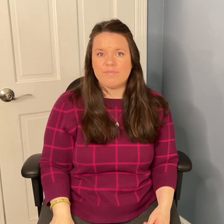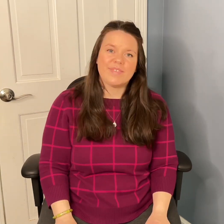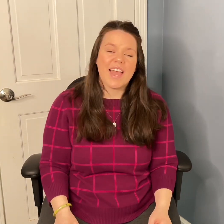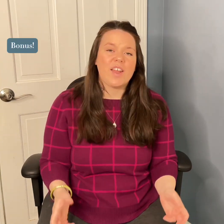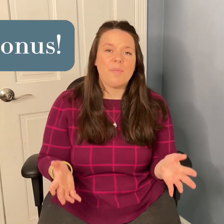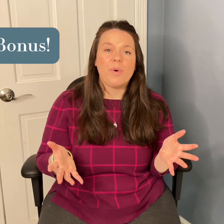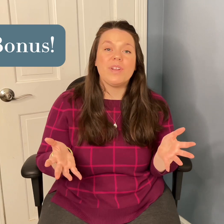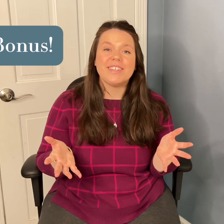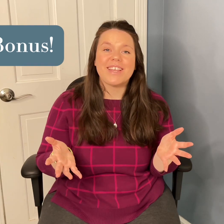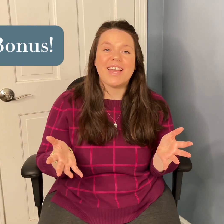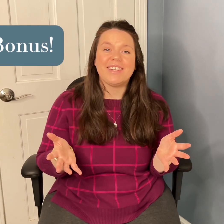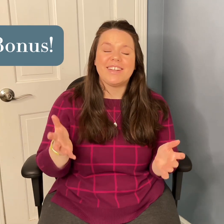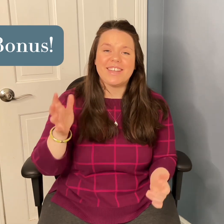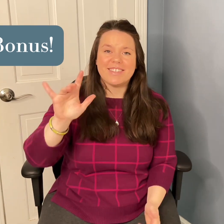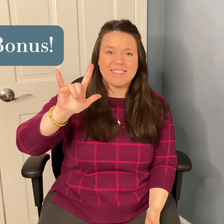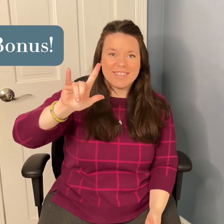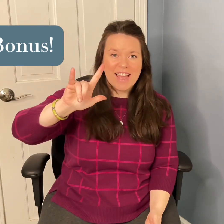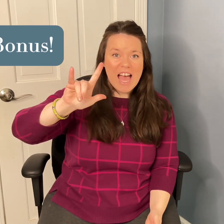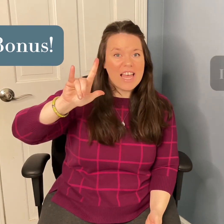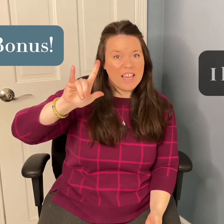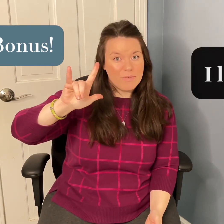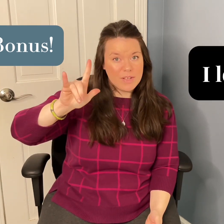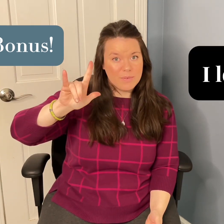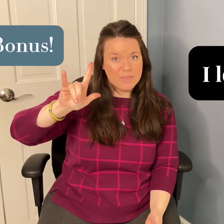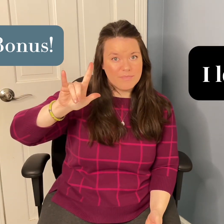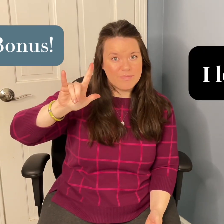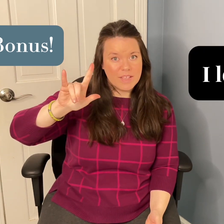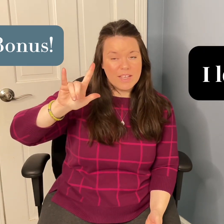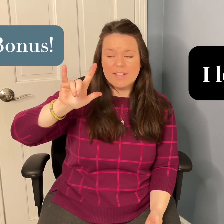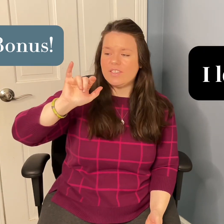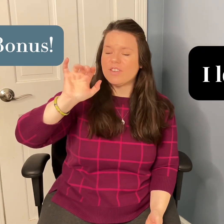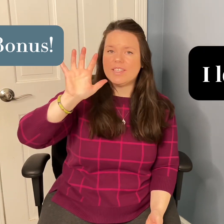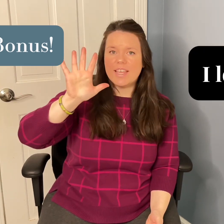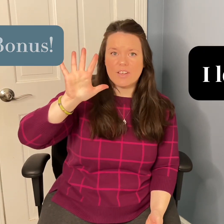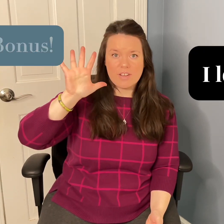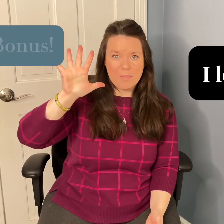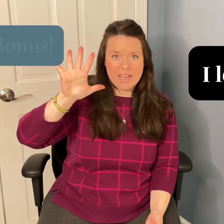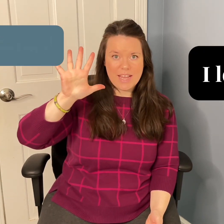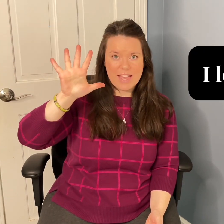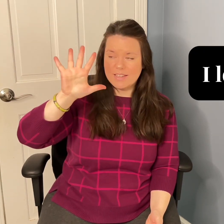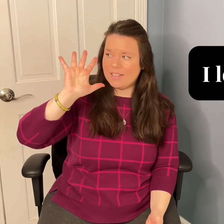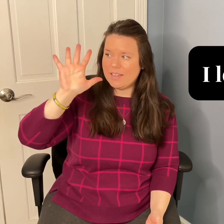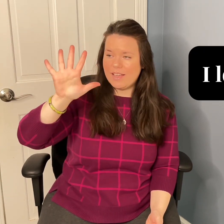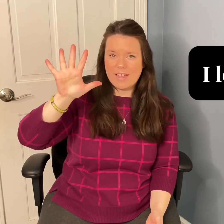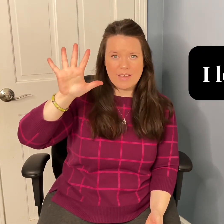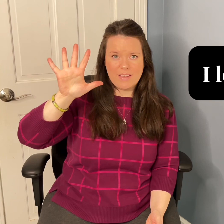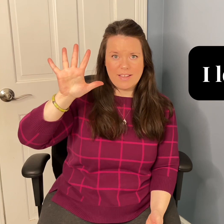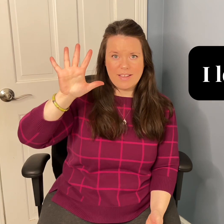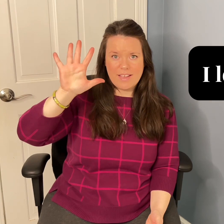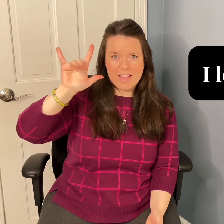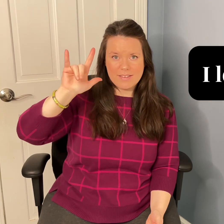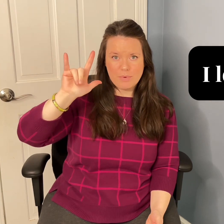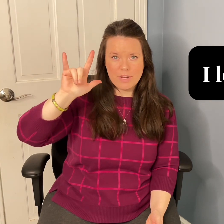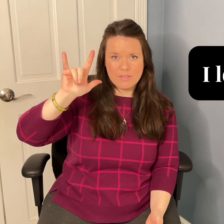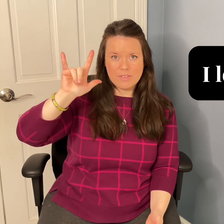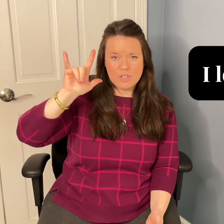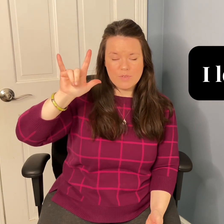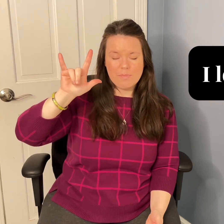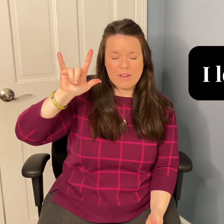And our bonus sign is, "I love you." So you're going to take your dominant hand and put your 2 middle